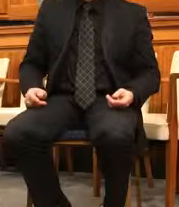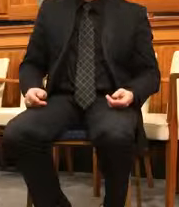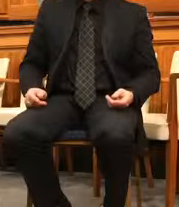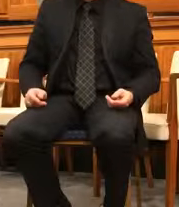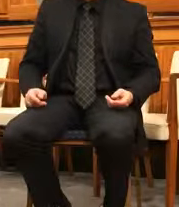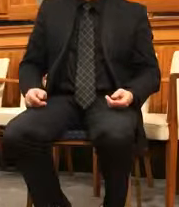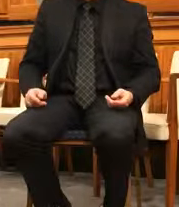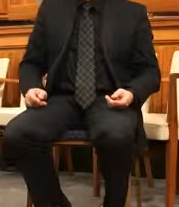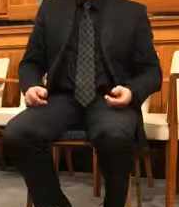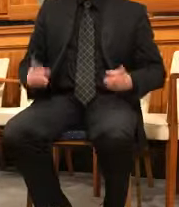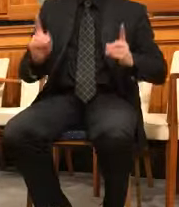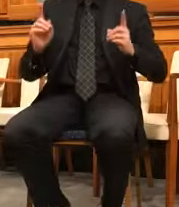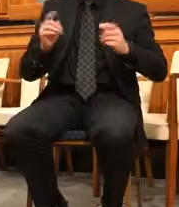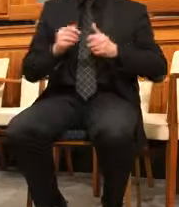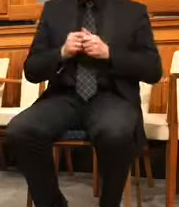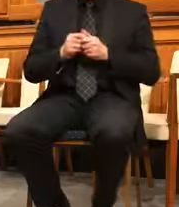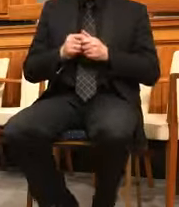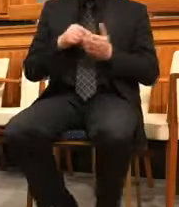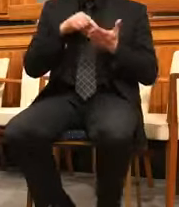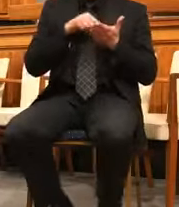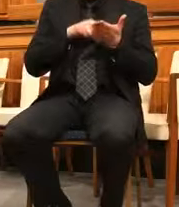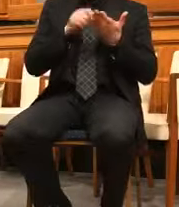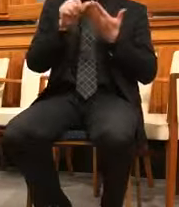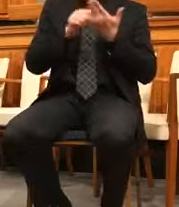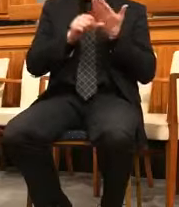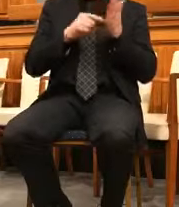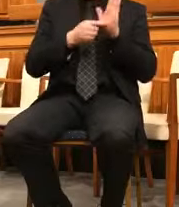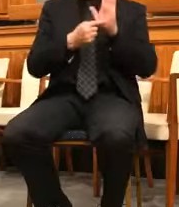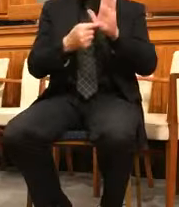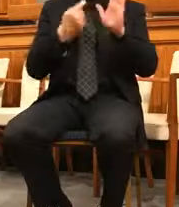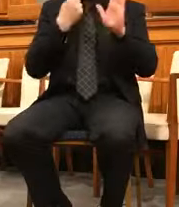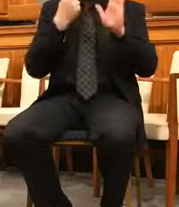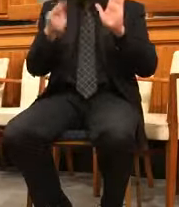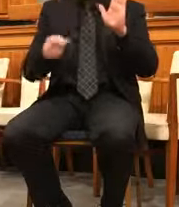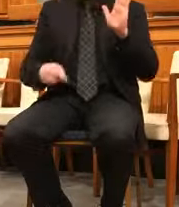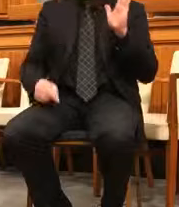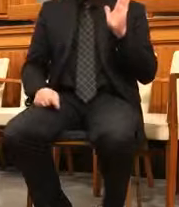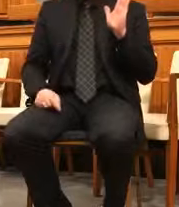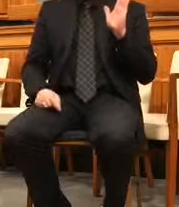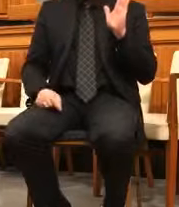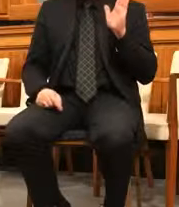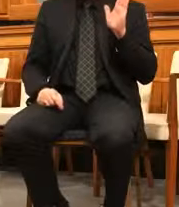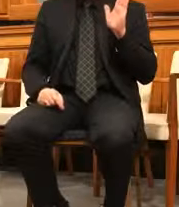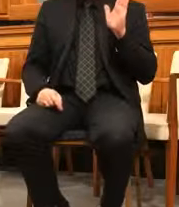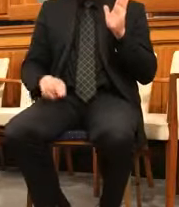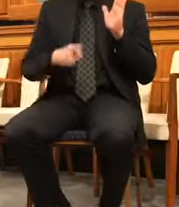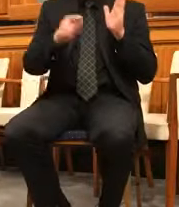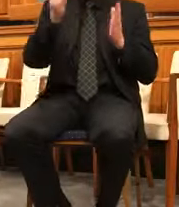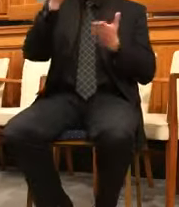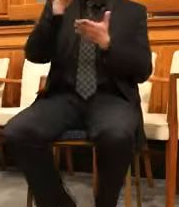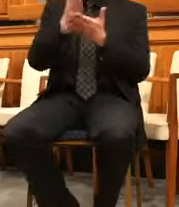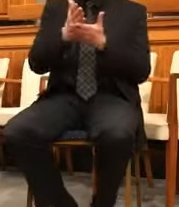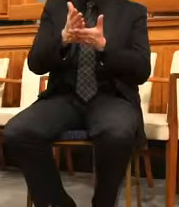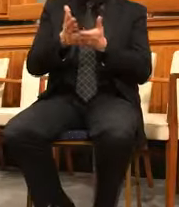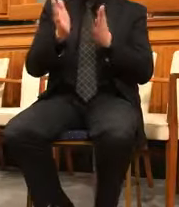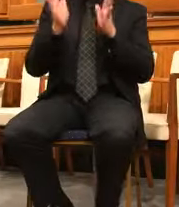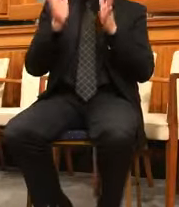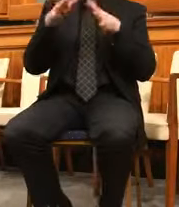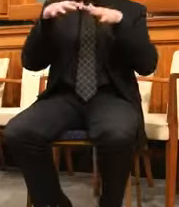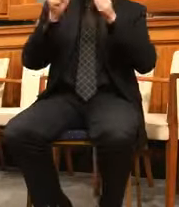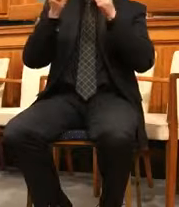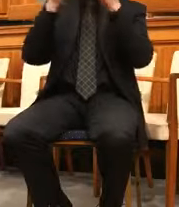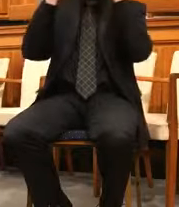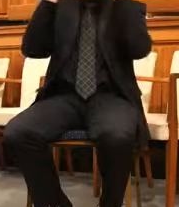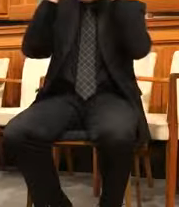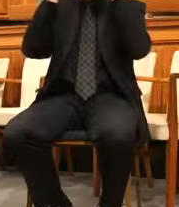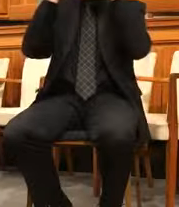Christian message, the Christian faith, the message of salvation, first of all, must appeal to the mind and must